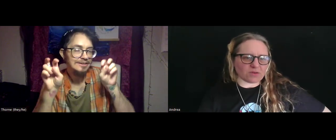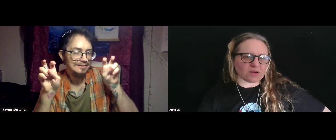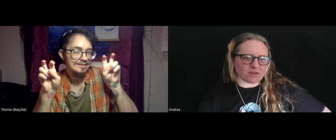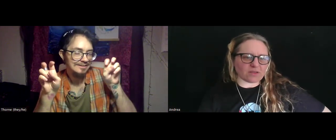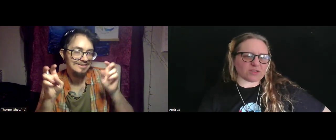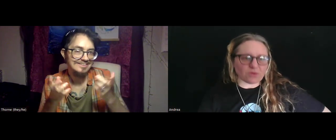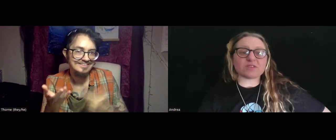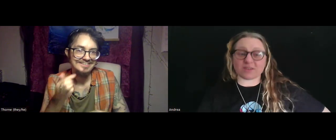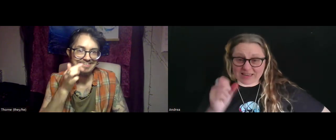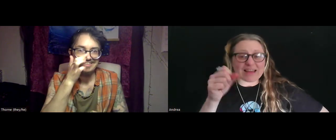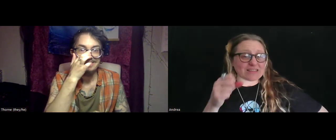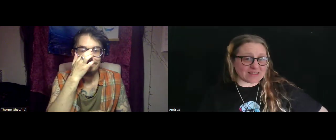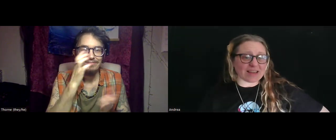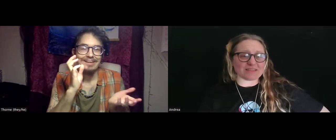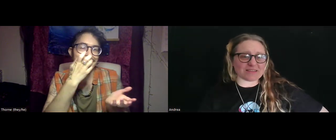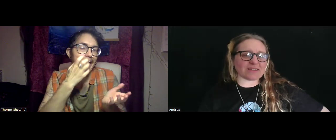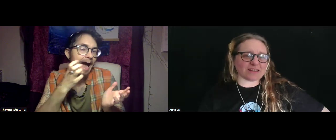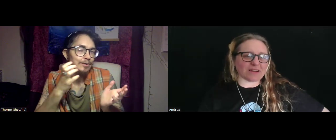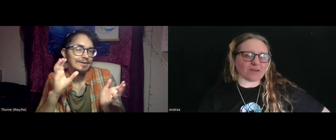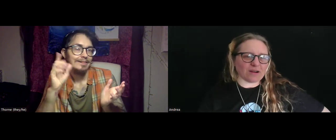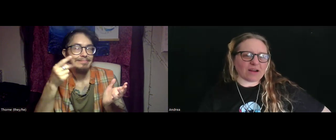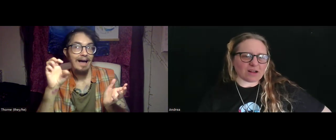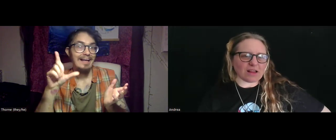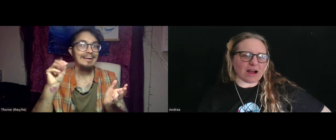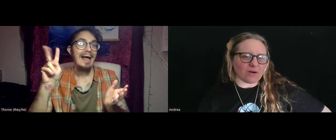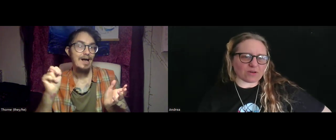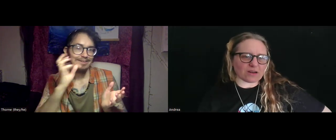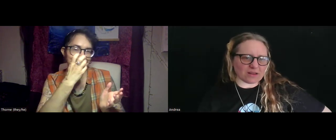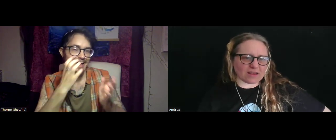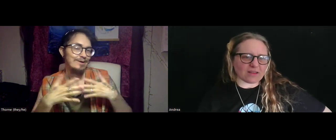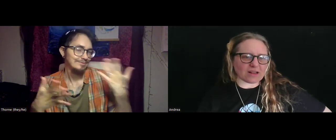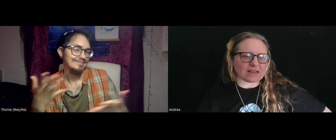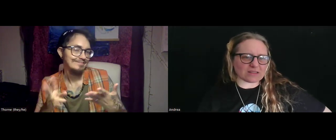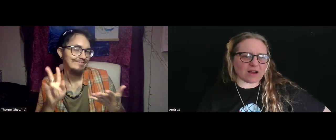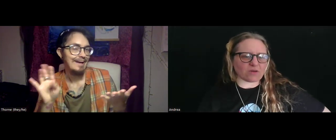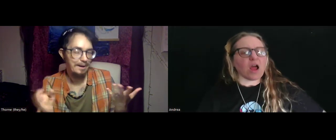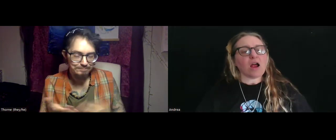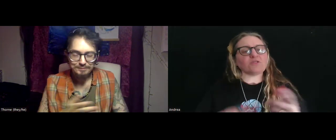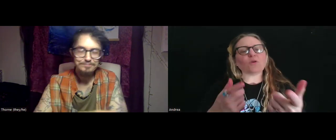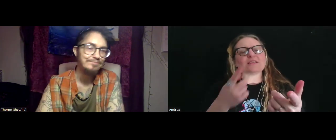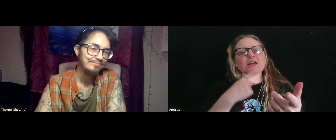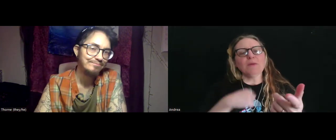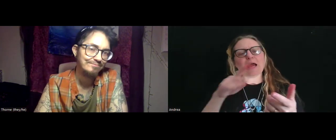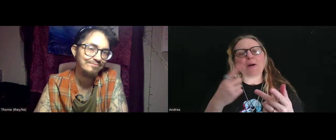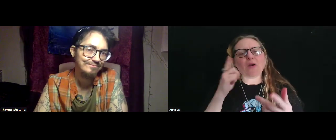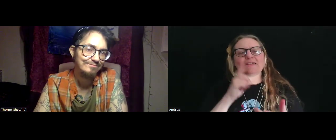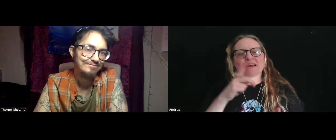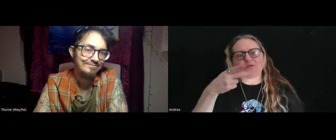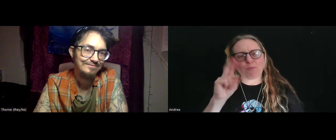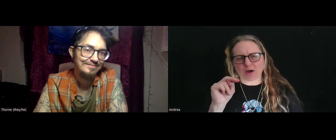joker. They're the jokester. Yes, yes, clown. Yeah, the class clown. So tell me about a deaf